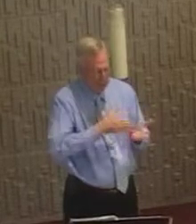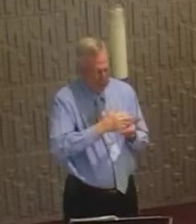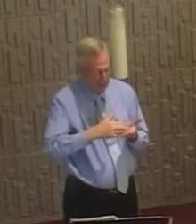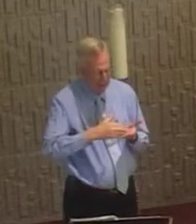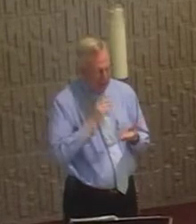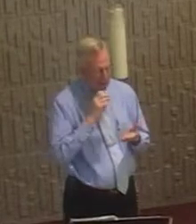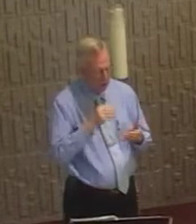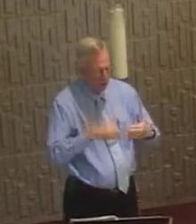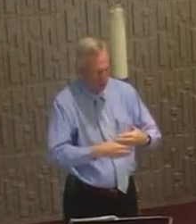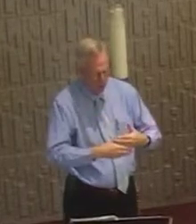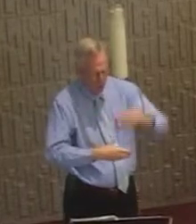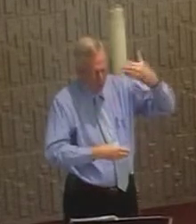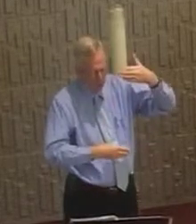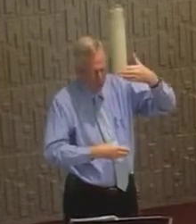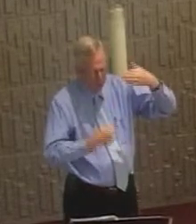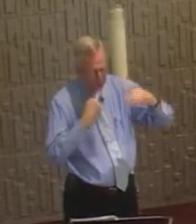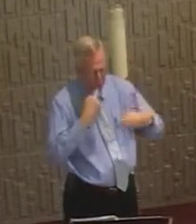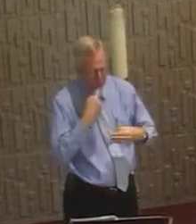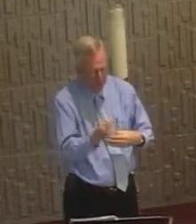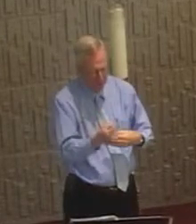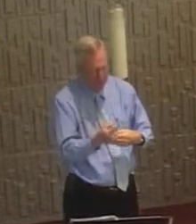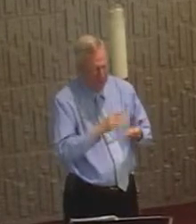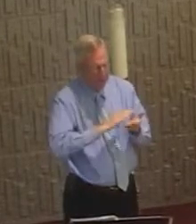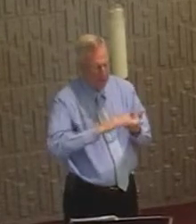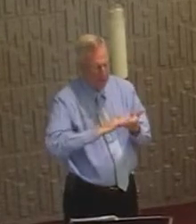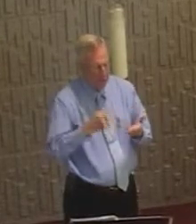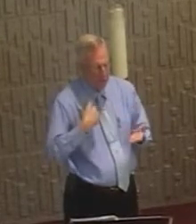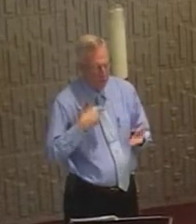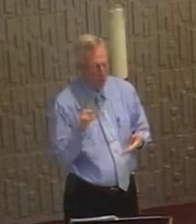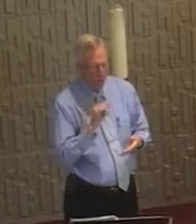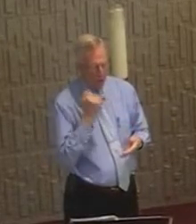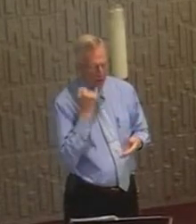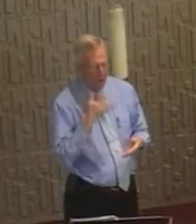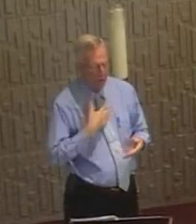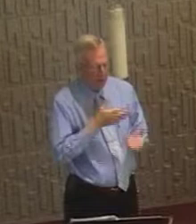stuck her head out the window and she goes, "Excuse me, where's my pie?"